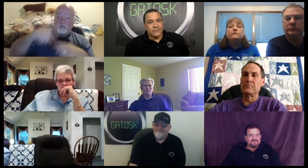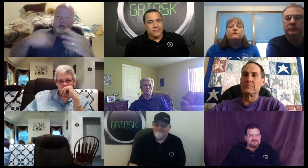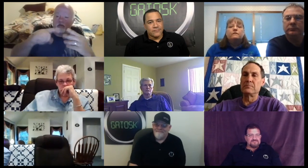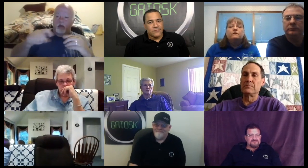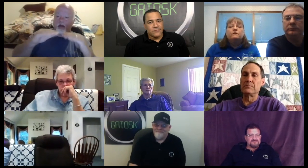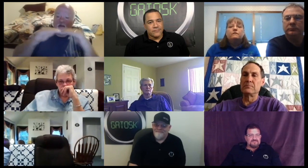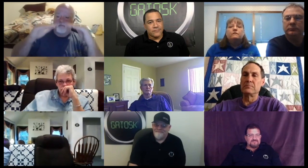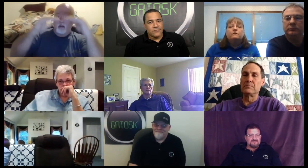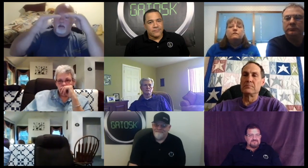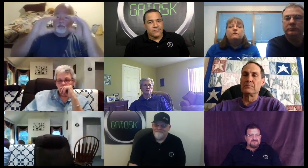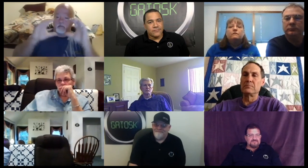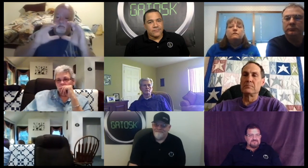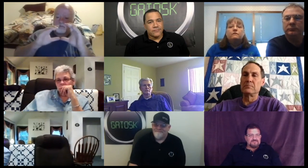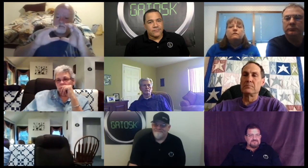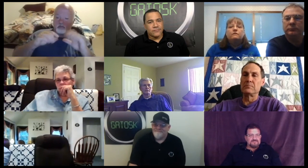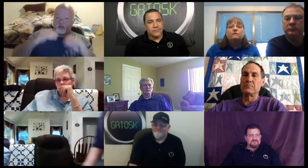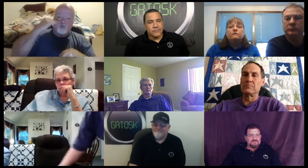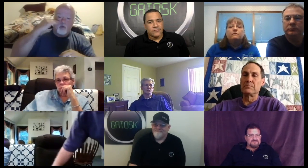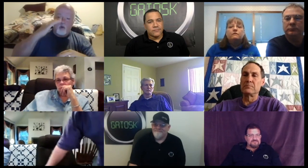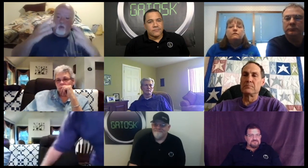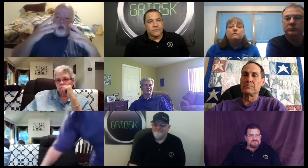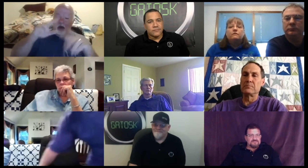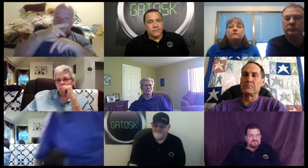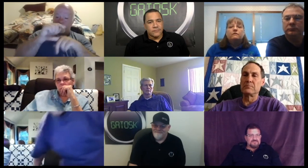you were talking about license. I was thinking about like the different levels of certification.